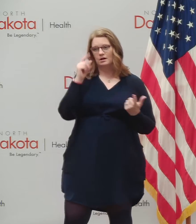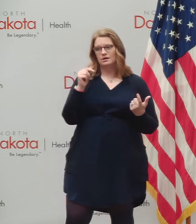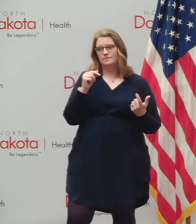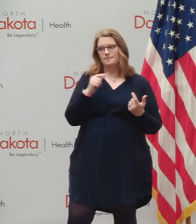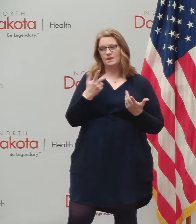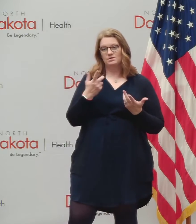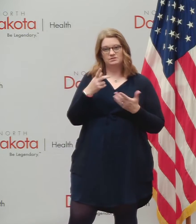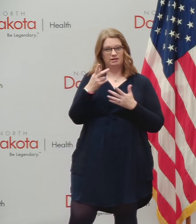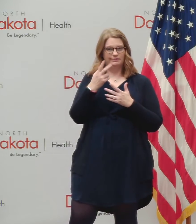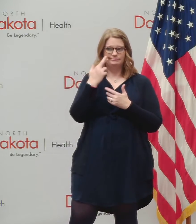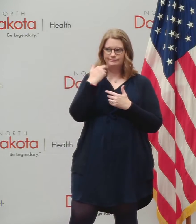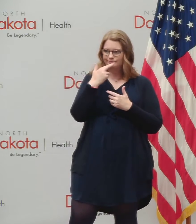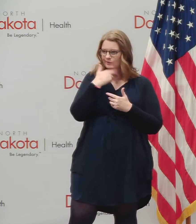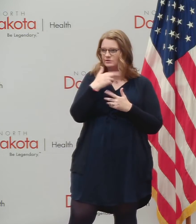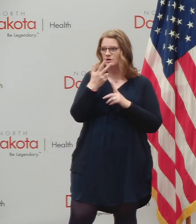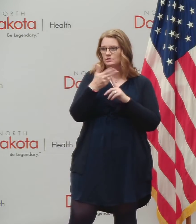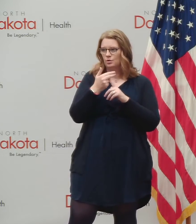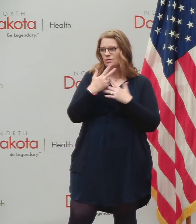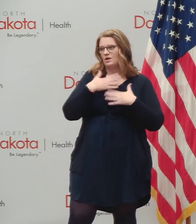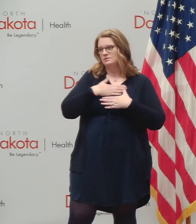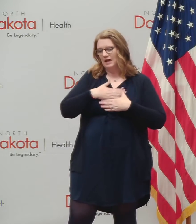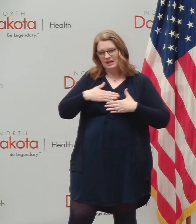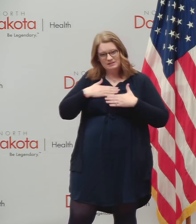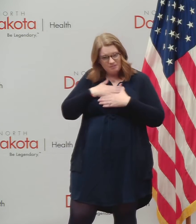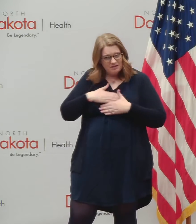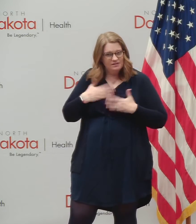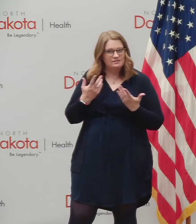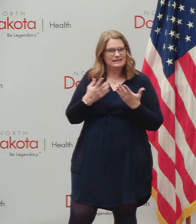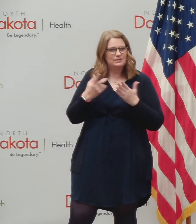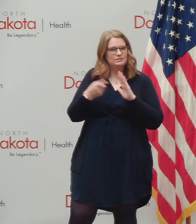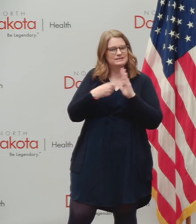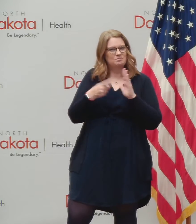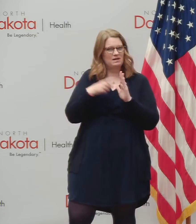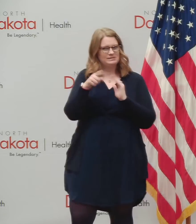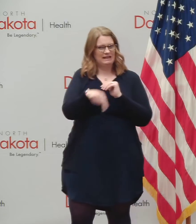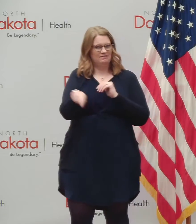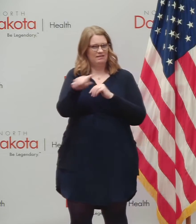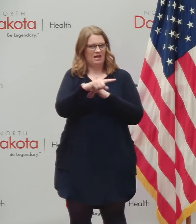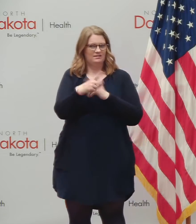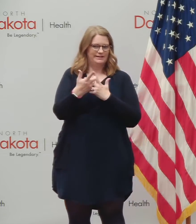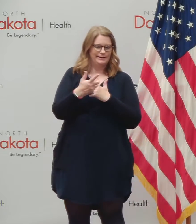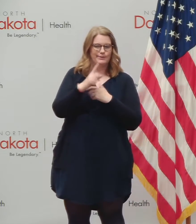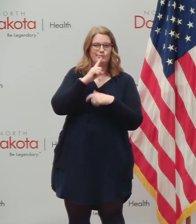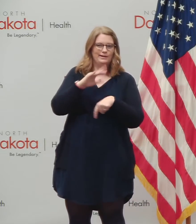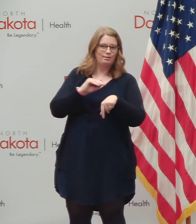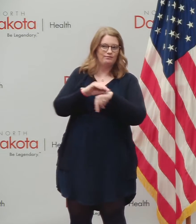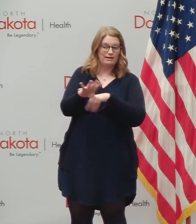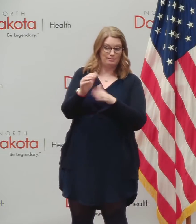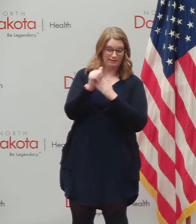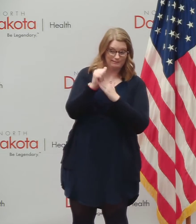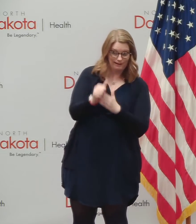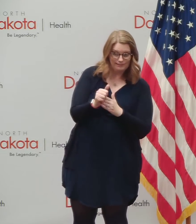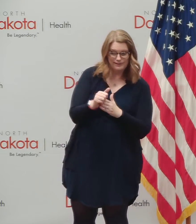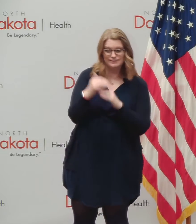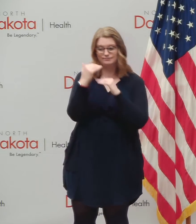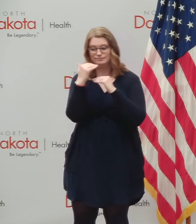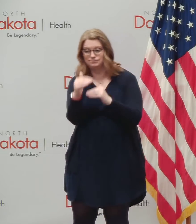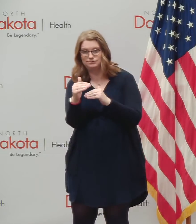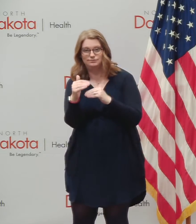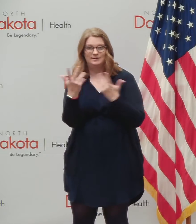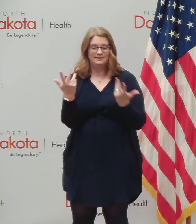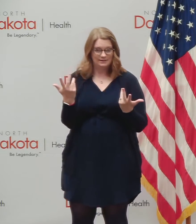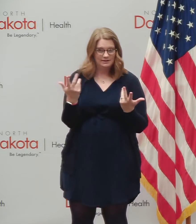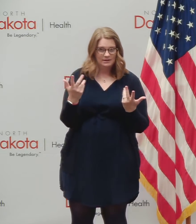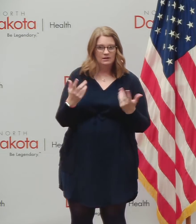hospitality businesses sometimes who are affected by the restrictions related to the restart guidelines as